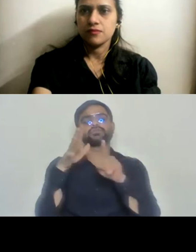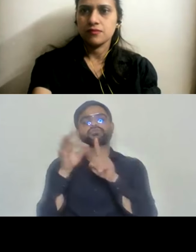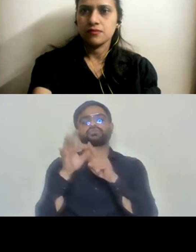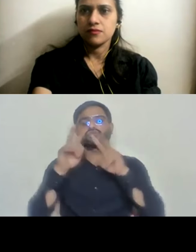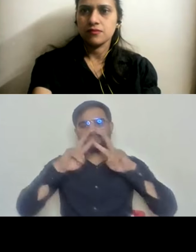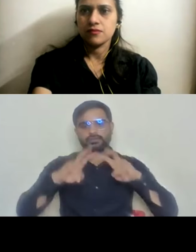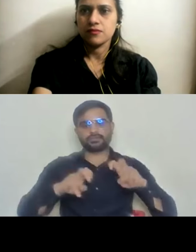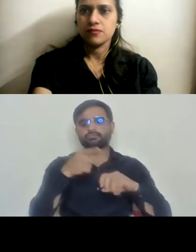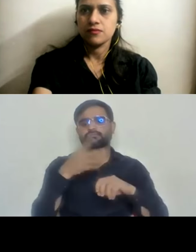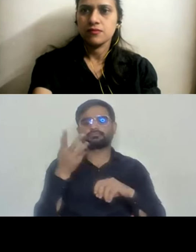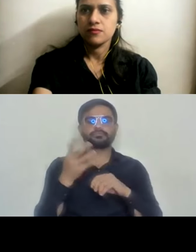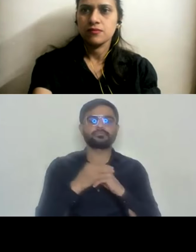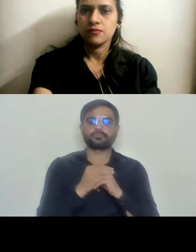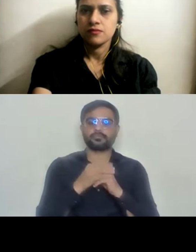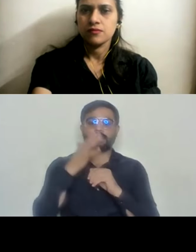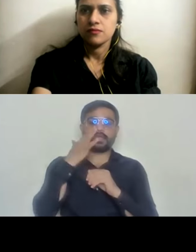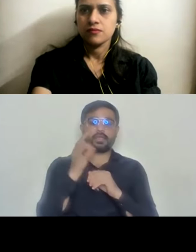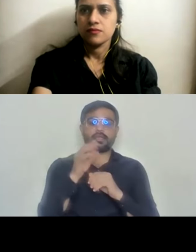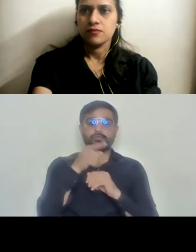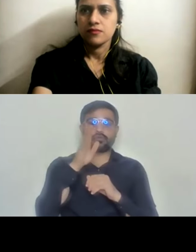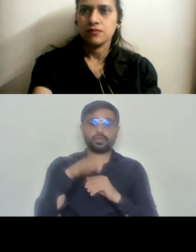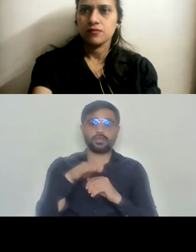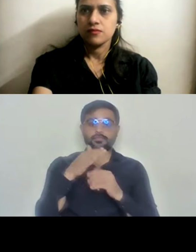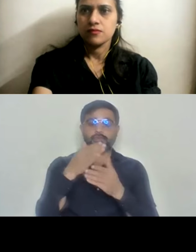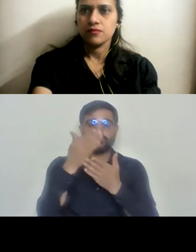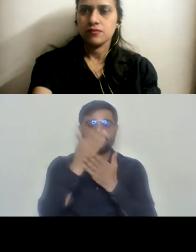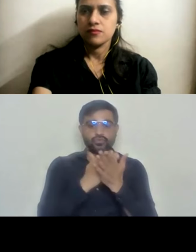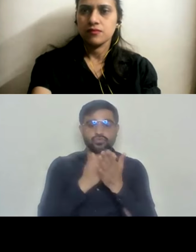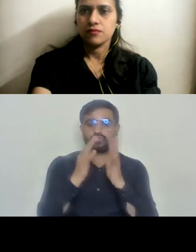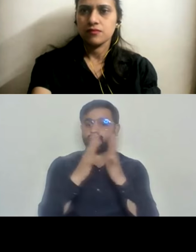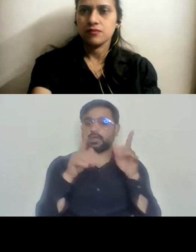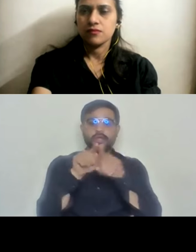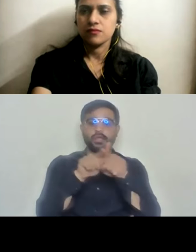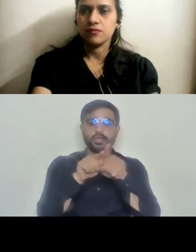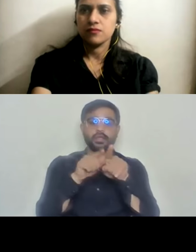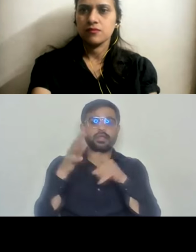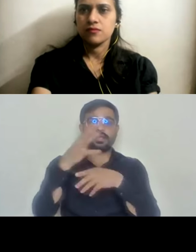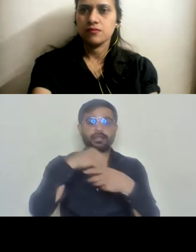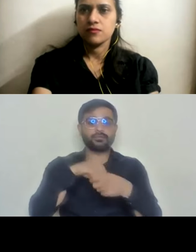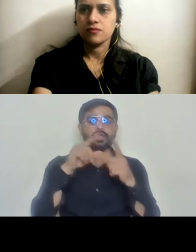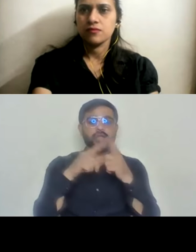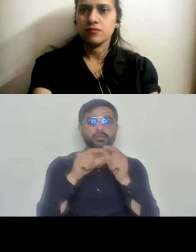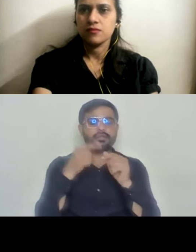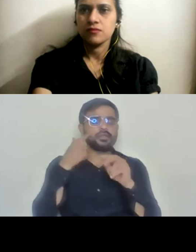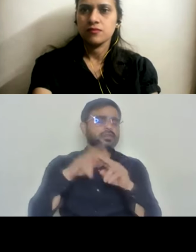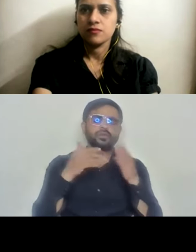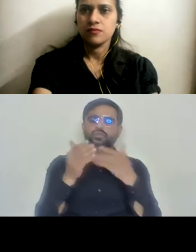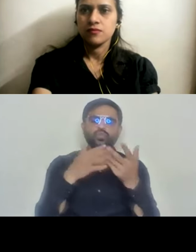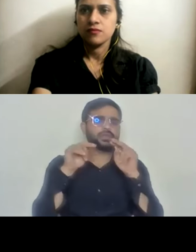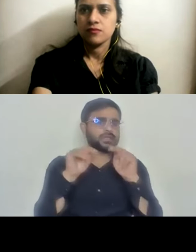research, because in quantitative you have huge sets of data which require entry through whatever